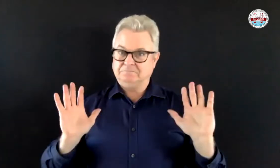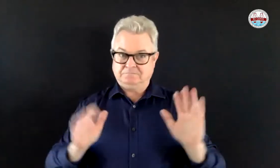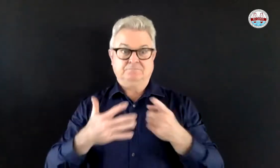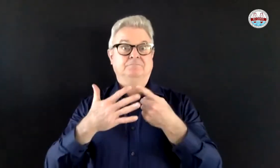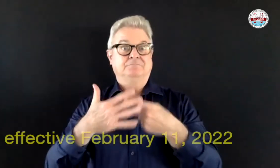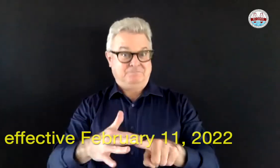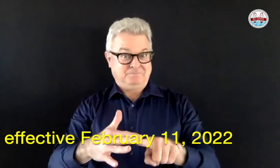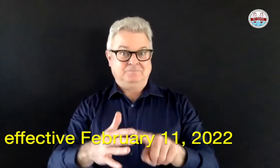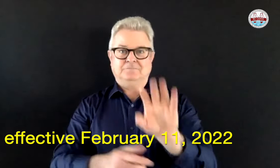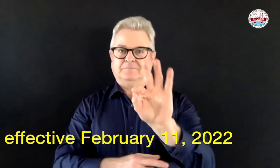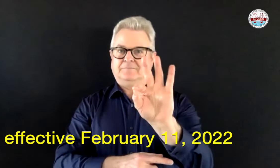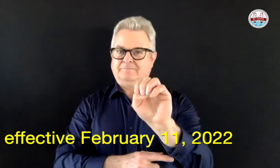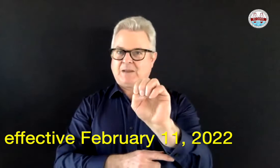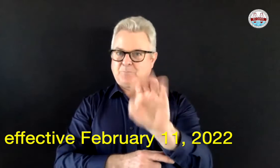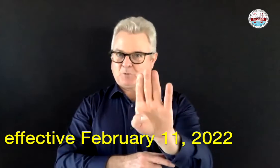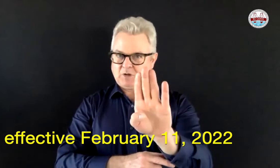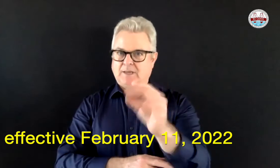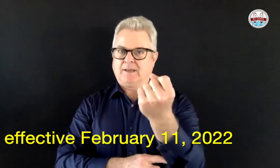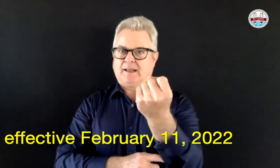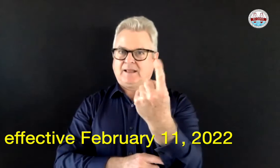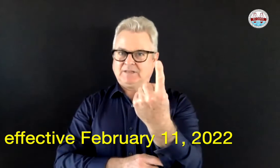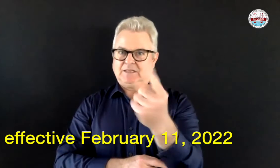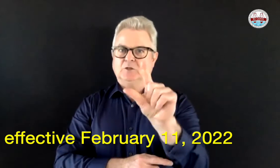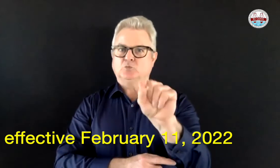indoor environments,